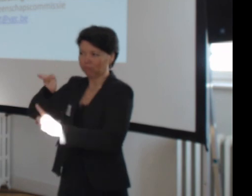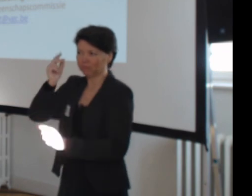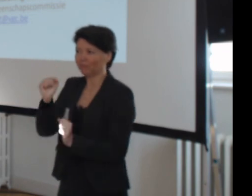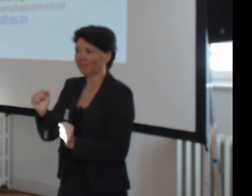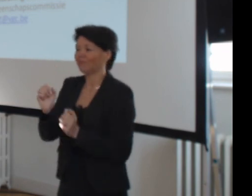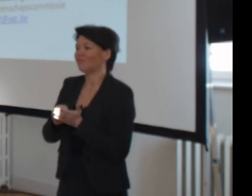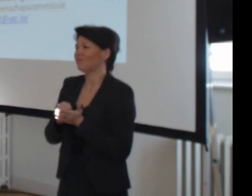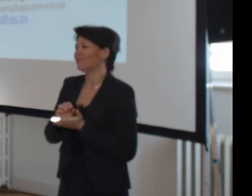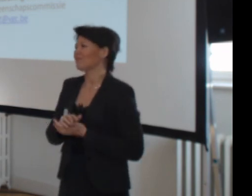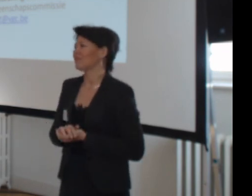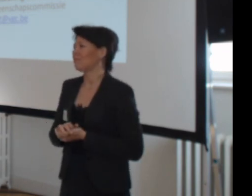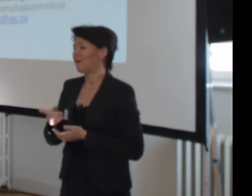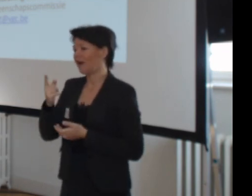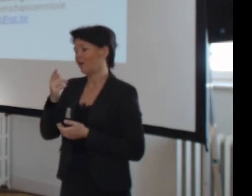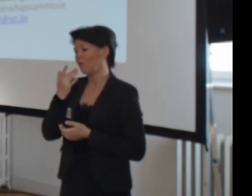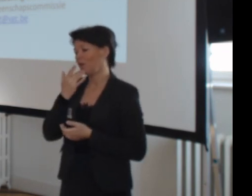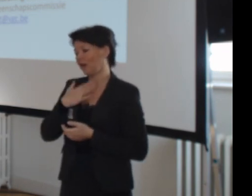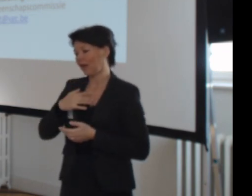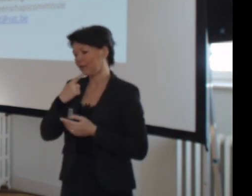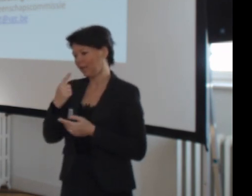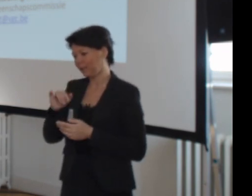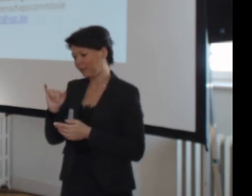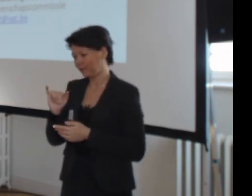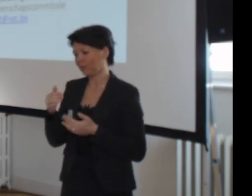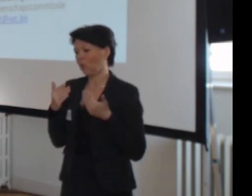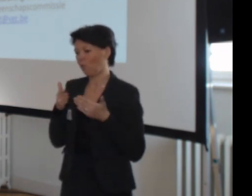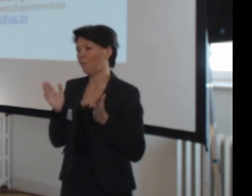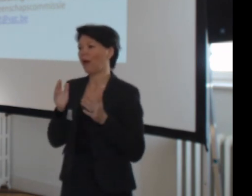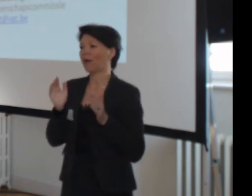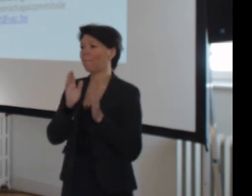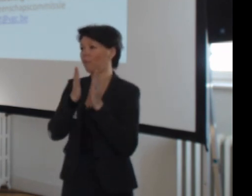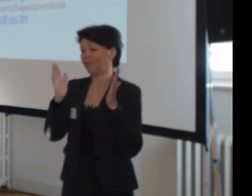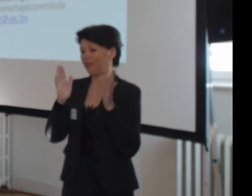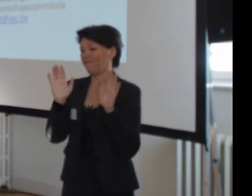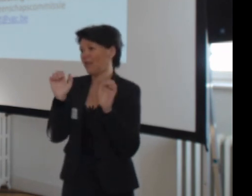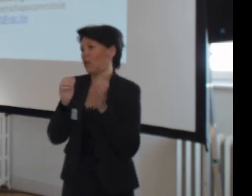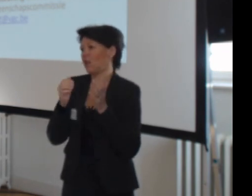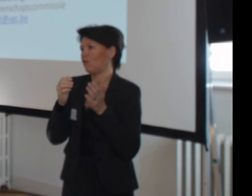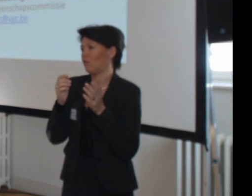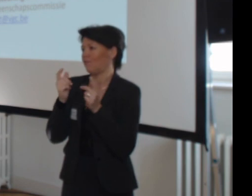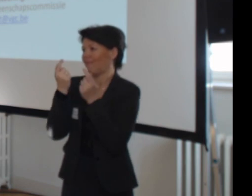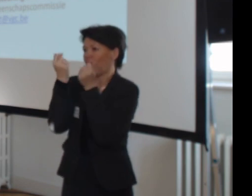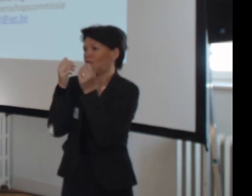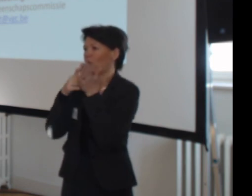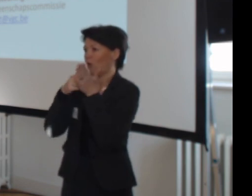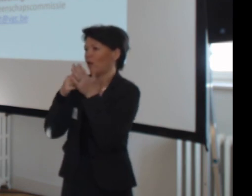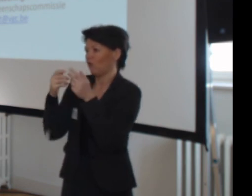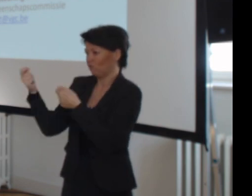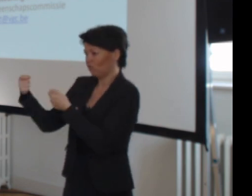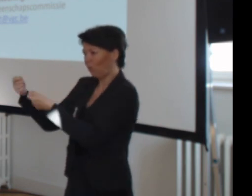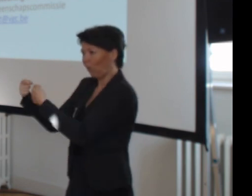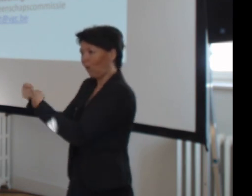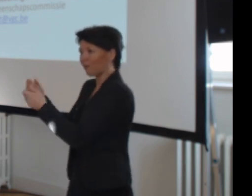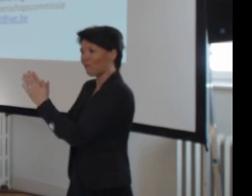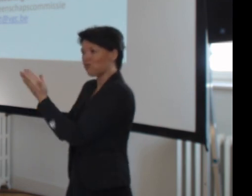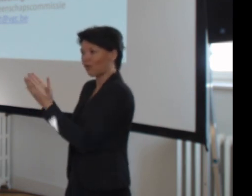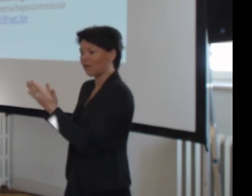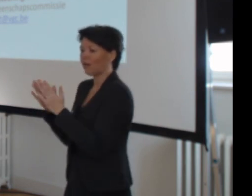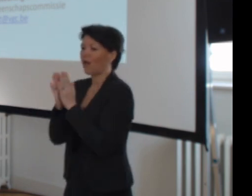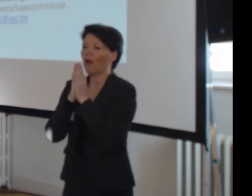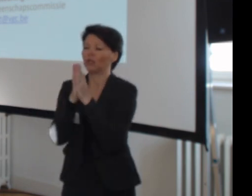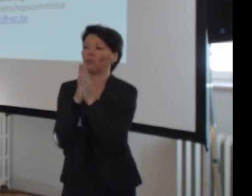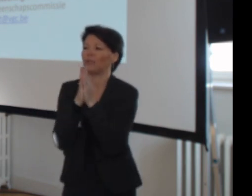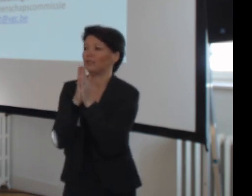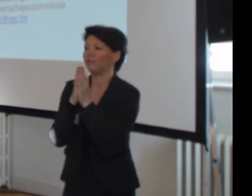that public libraries use a lot of money to buy books. Please use